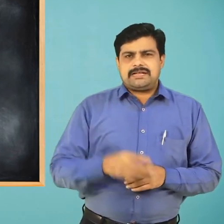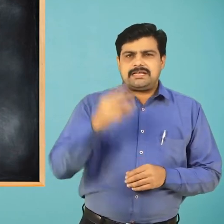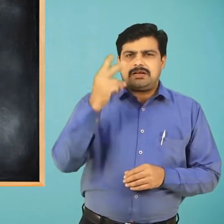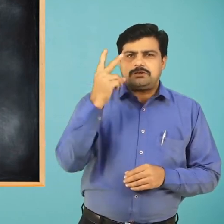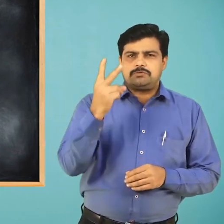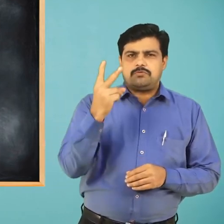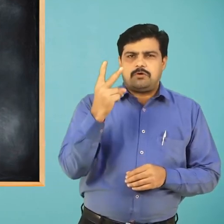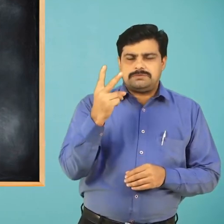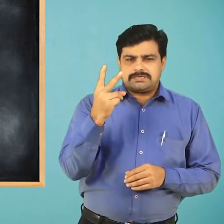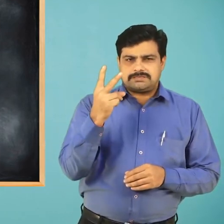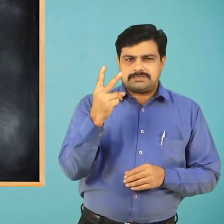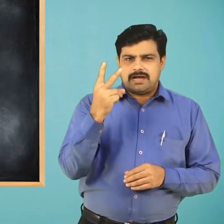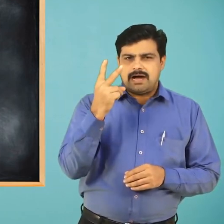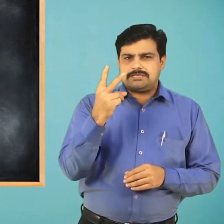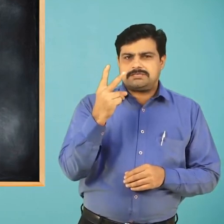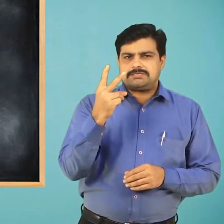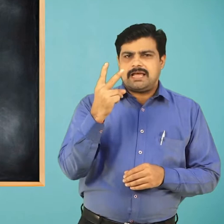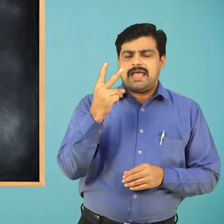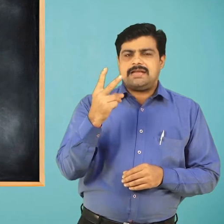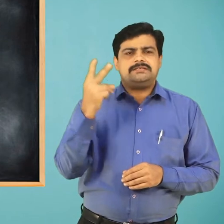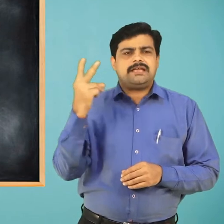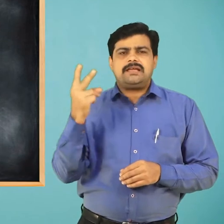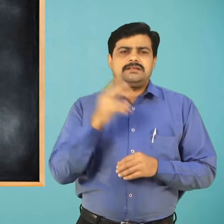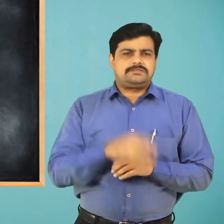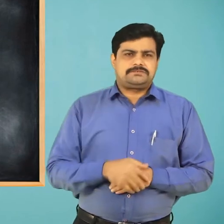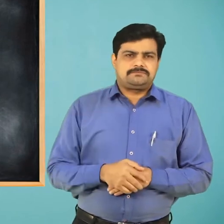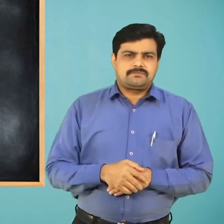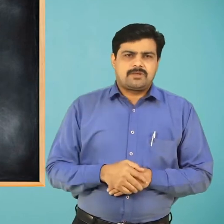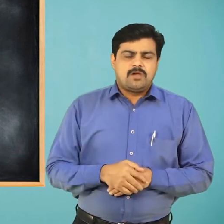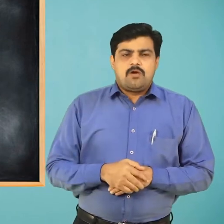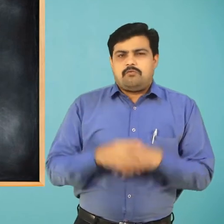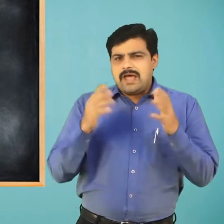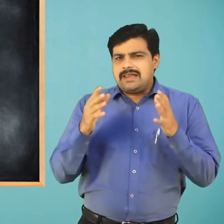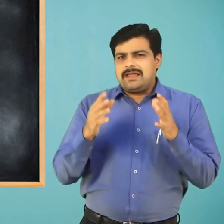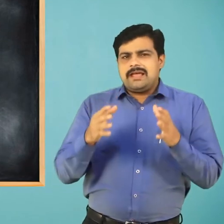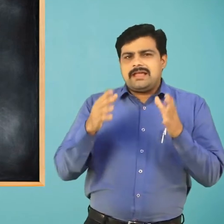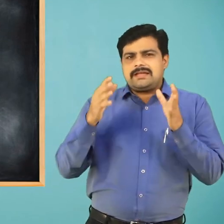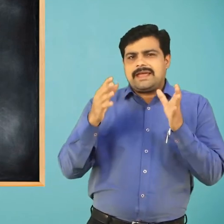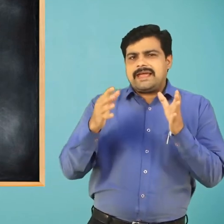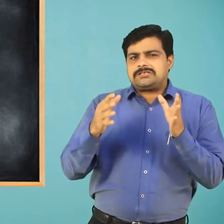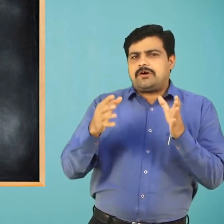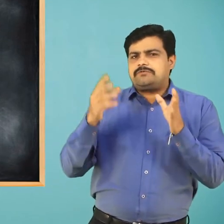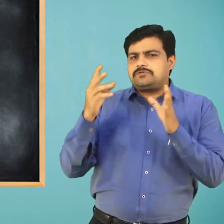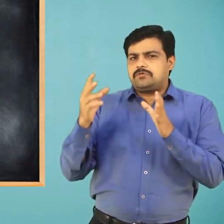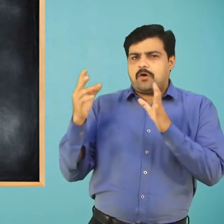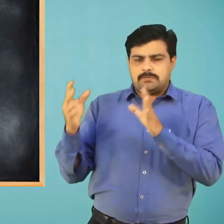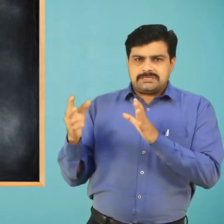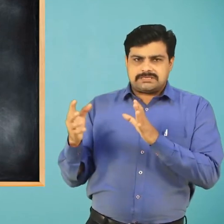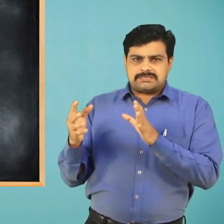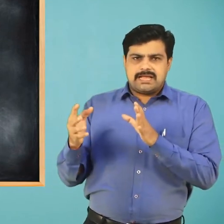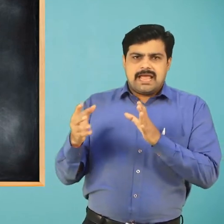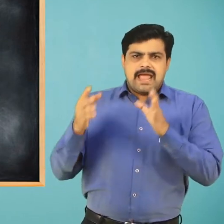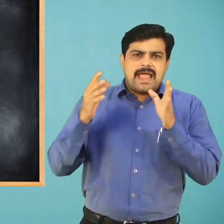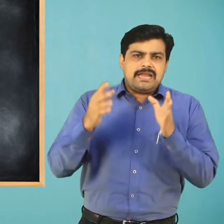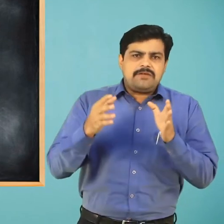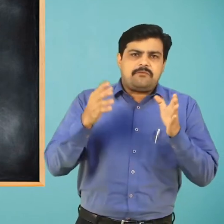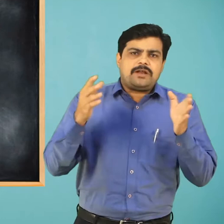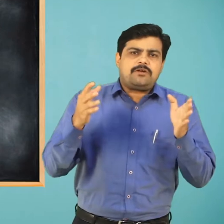there are two objects, us and English. Well, in case of two objects, any one of